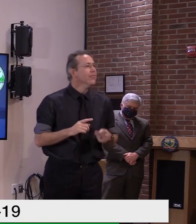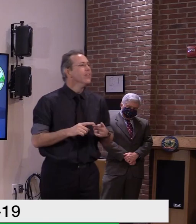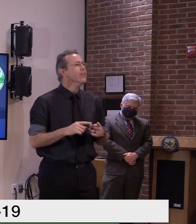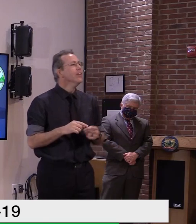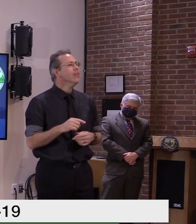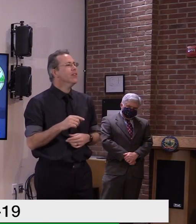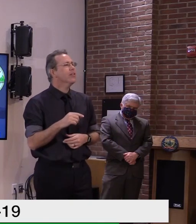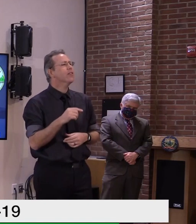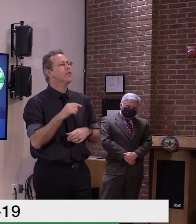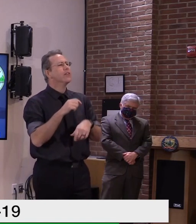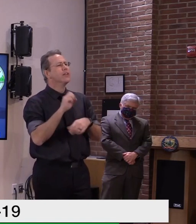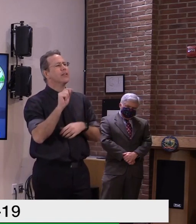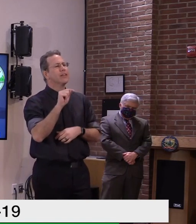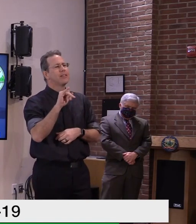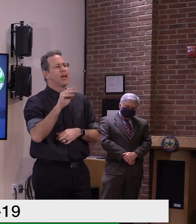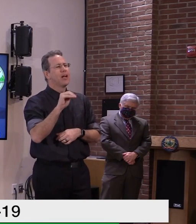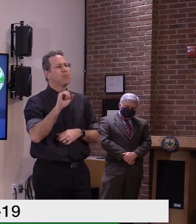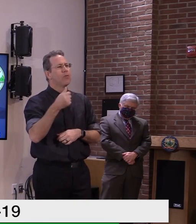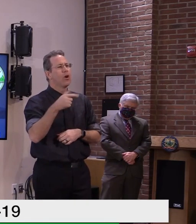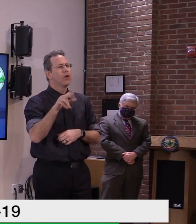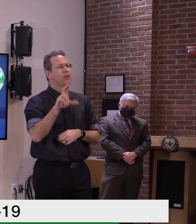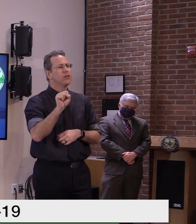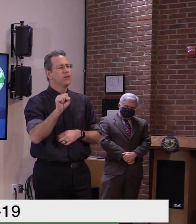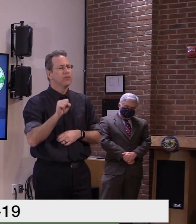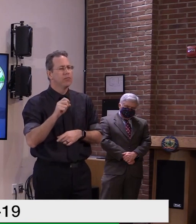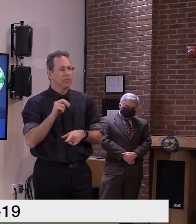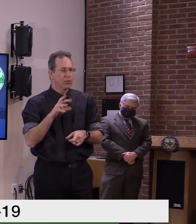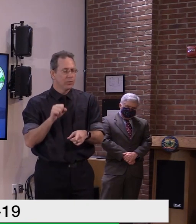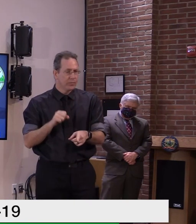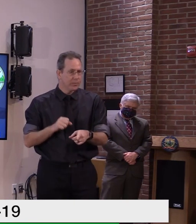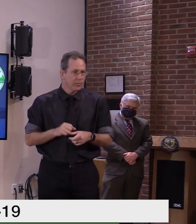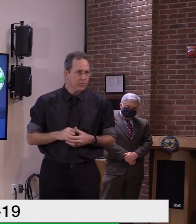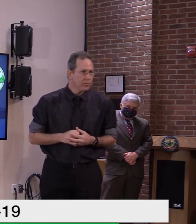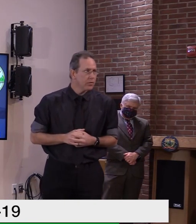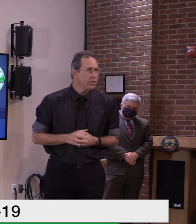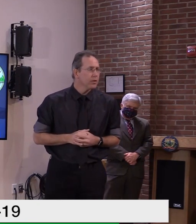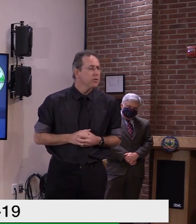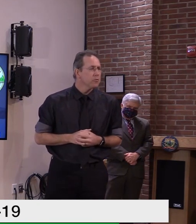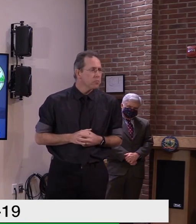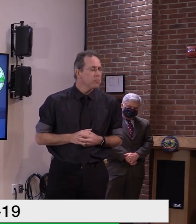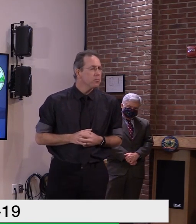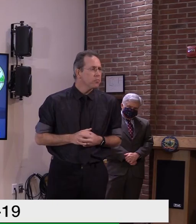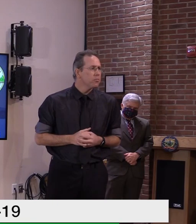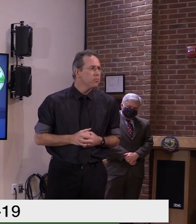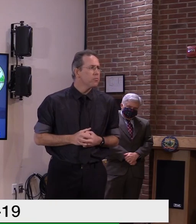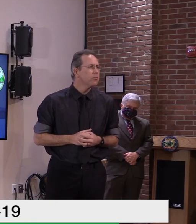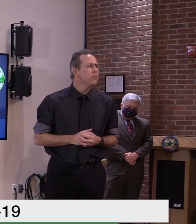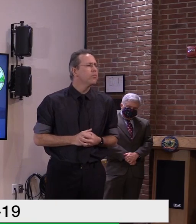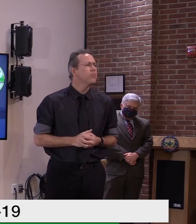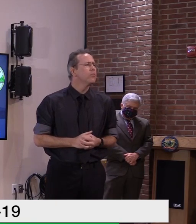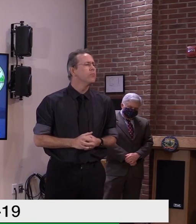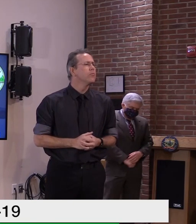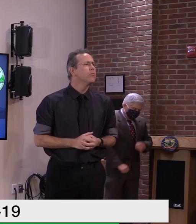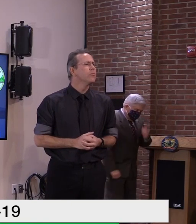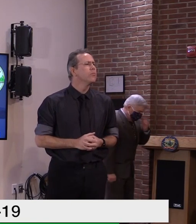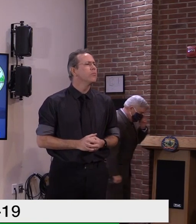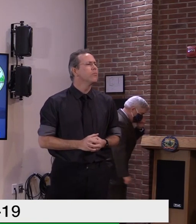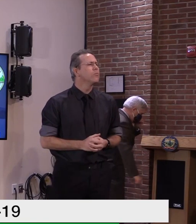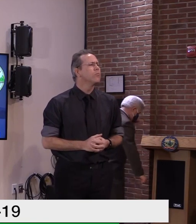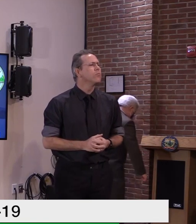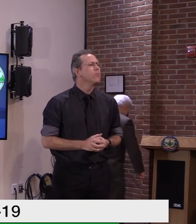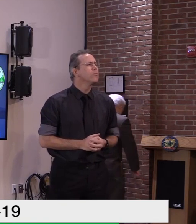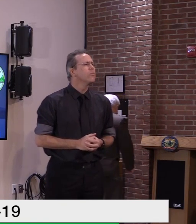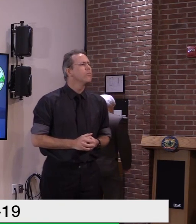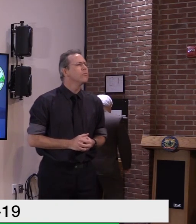Yes, Governor, the Northfield Select Board has asked you to speak to the Washington County State's Attorney about his handling of the